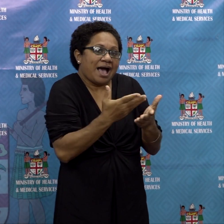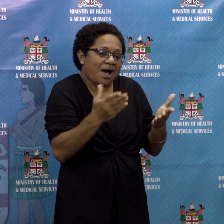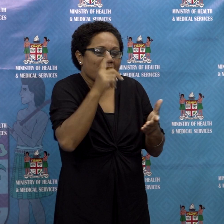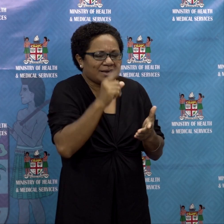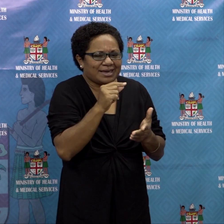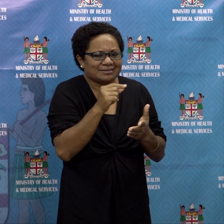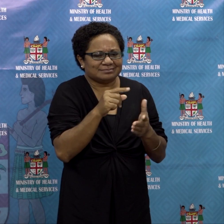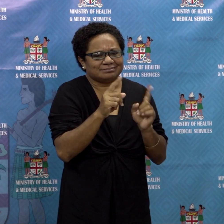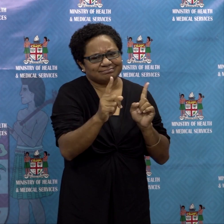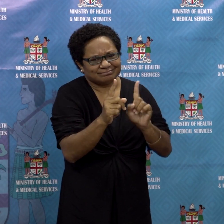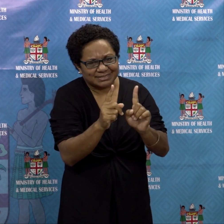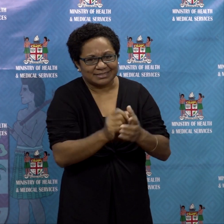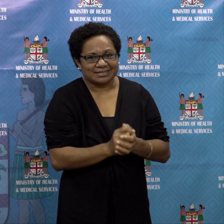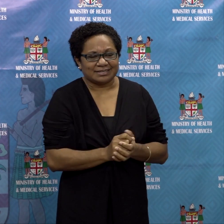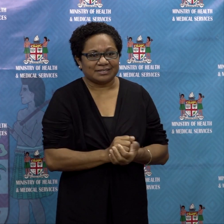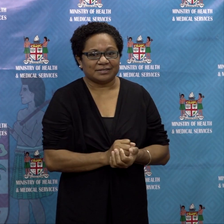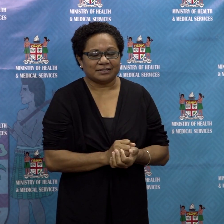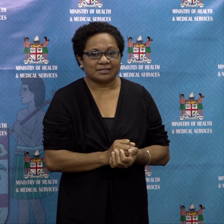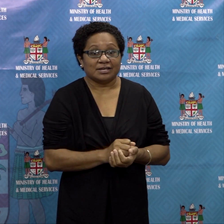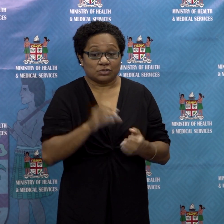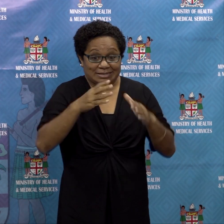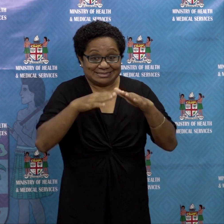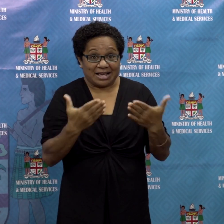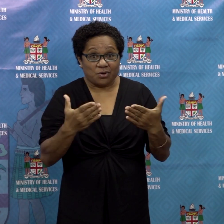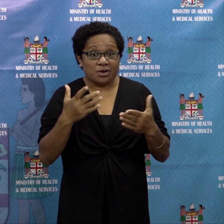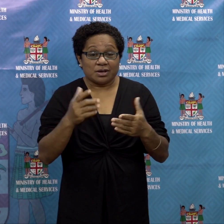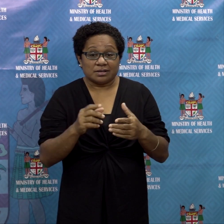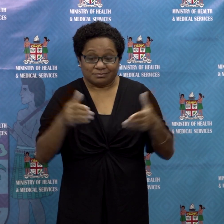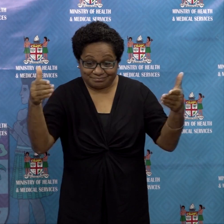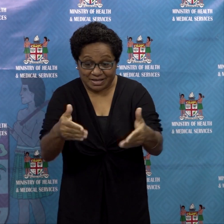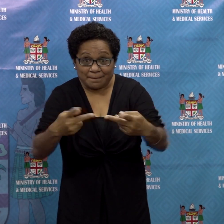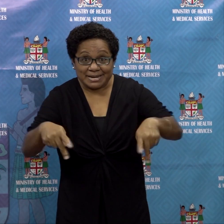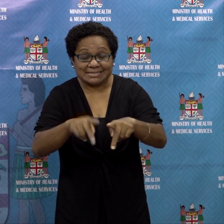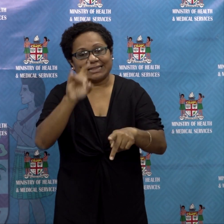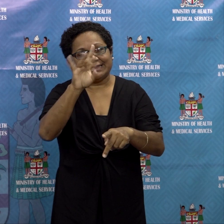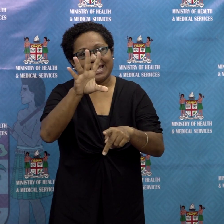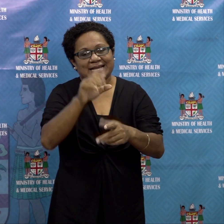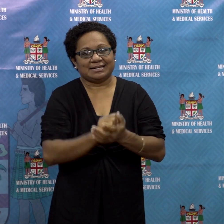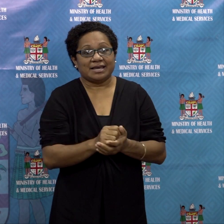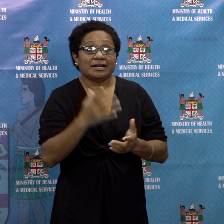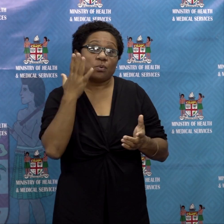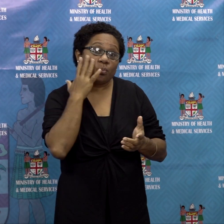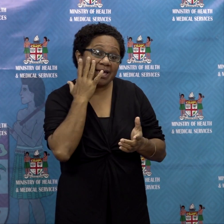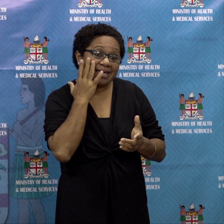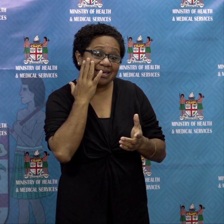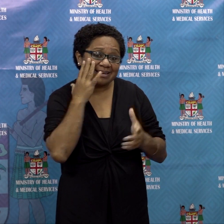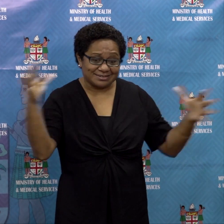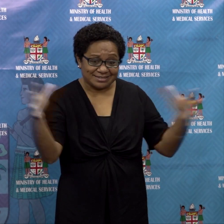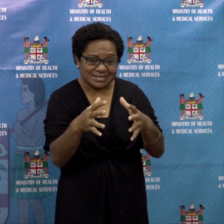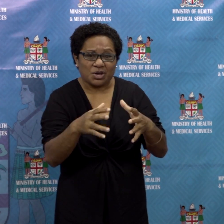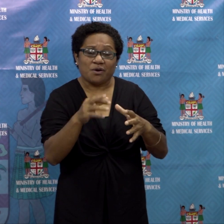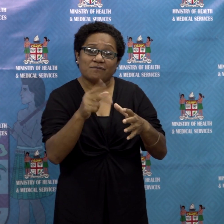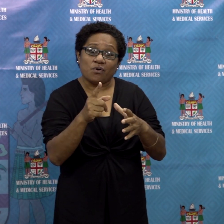Families are urged to limit graveside services to 10 persons and to limit gatherings before and after burial to 10 persons